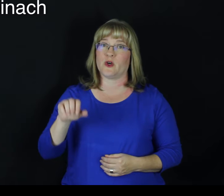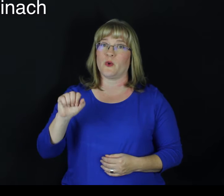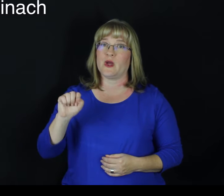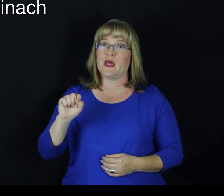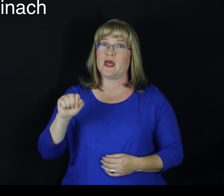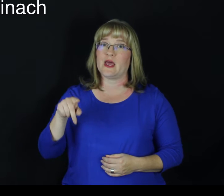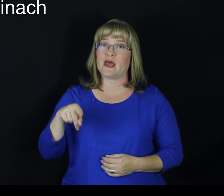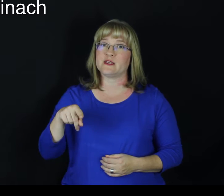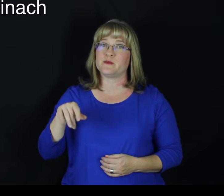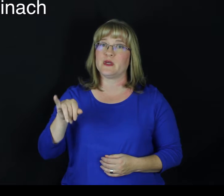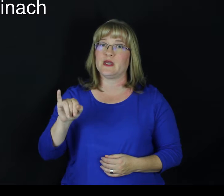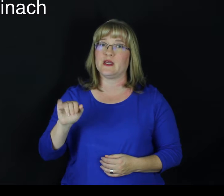So S-P-I-N-A-C-H.